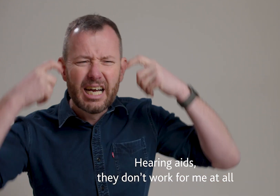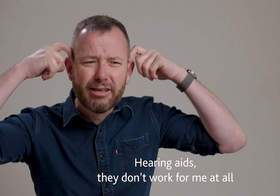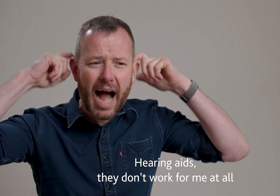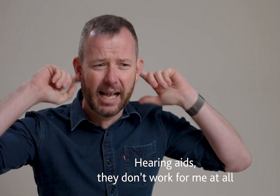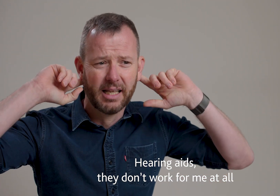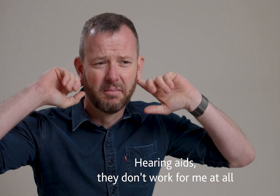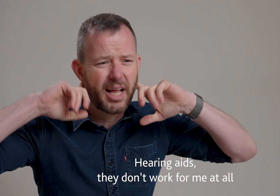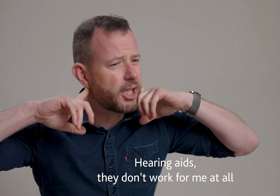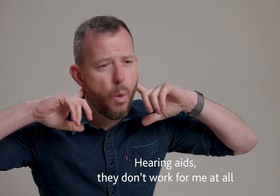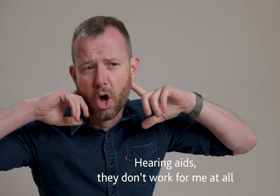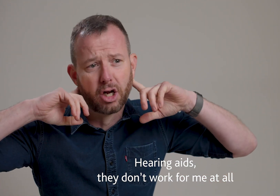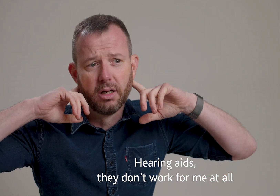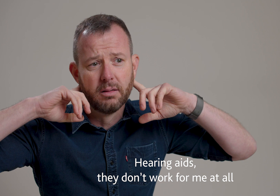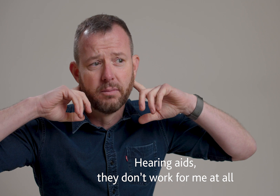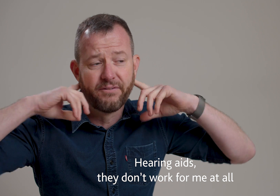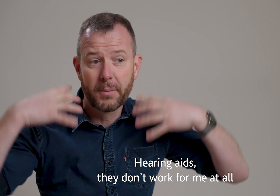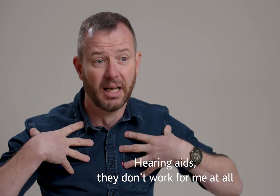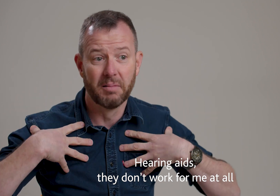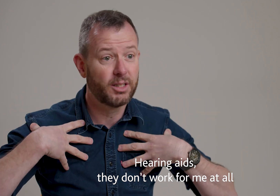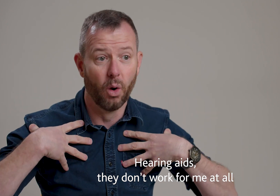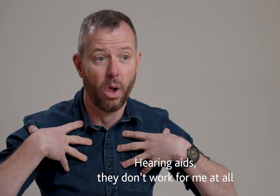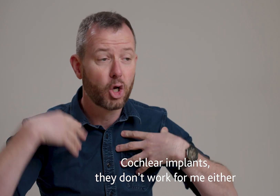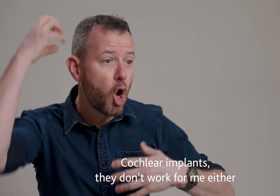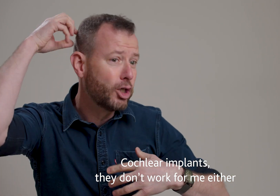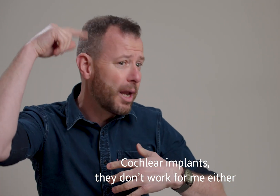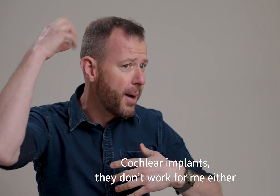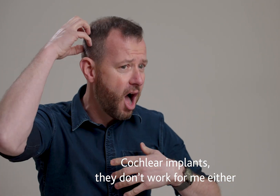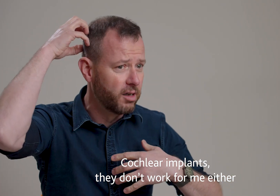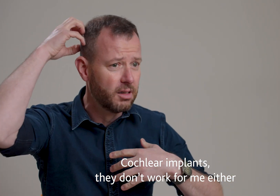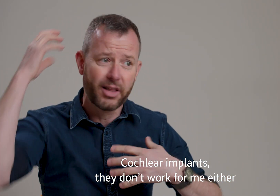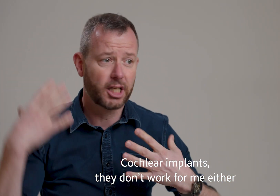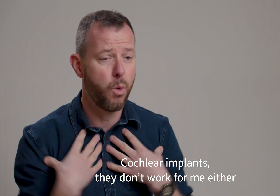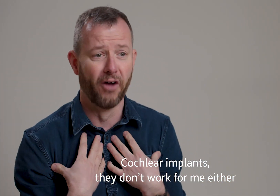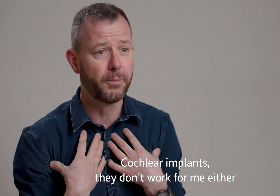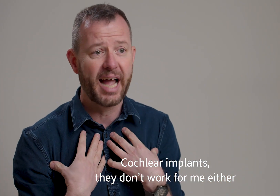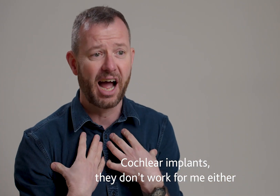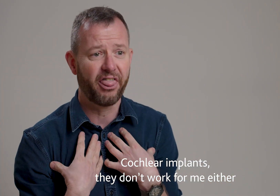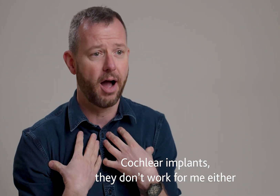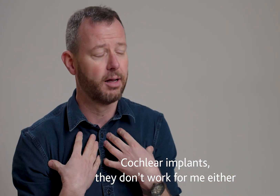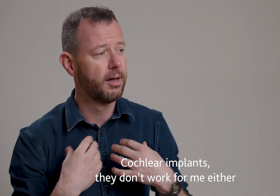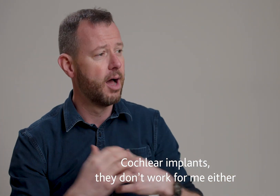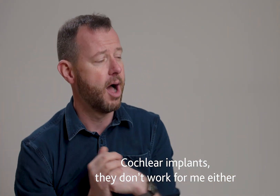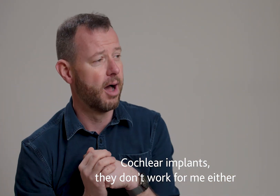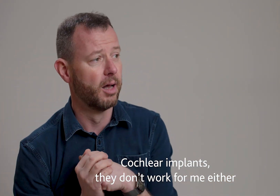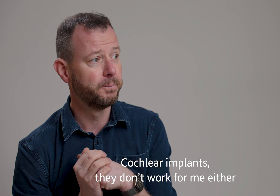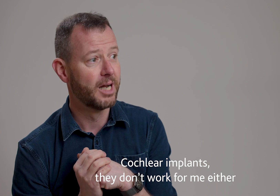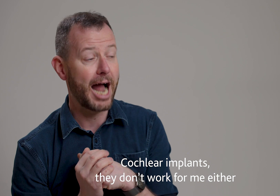Hearing aids, they don't work for me at all. Got lame plan. I don't want me after.